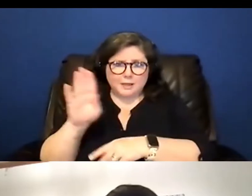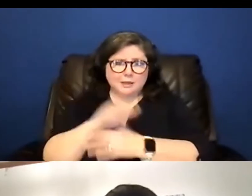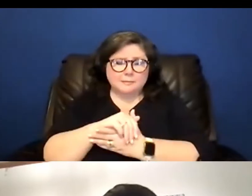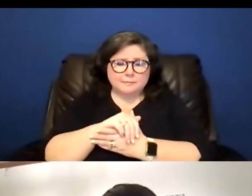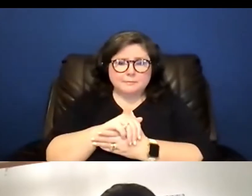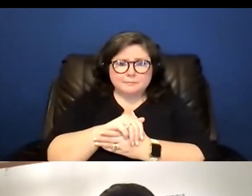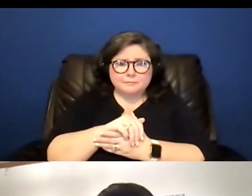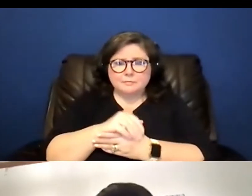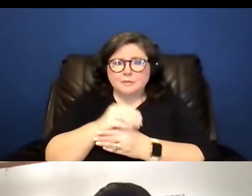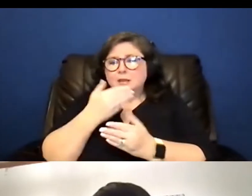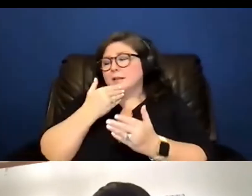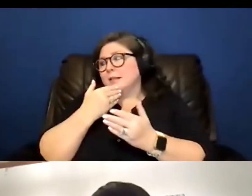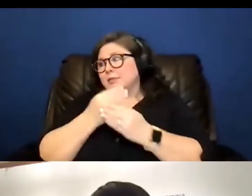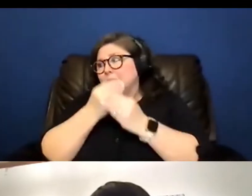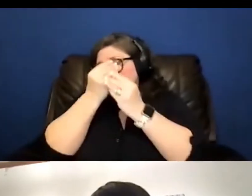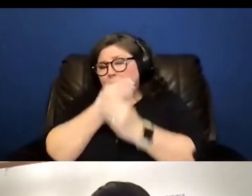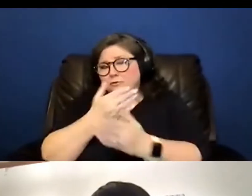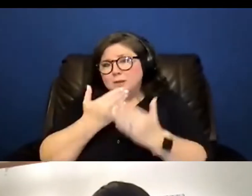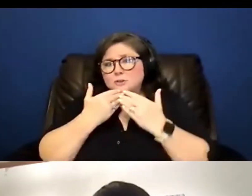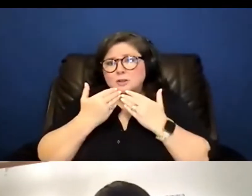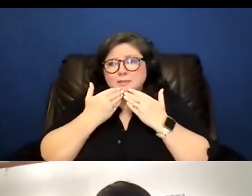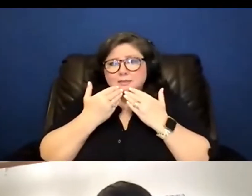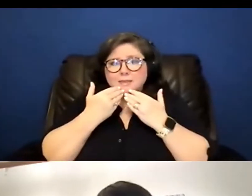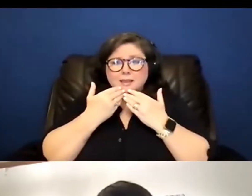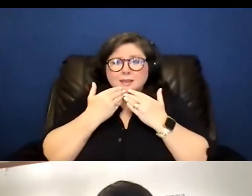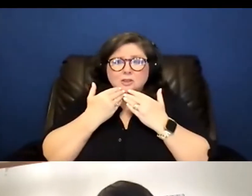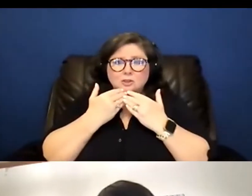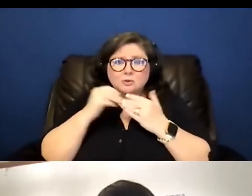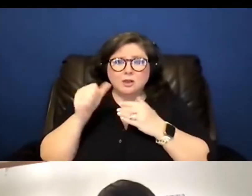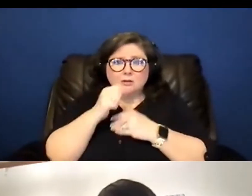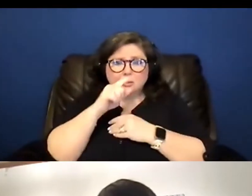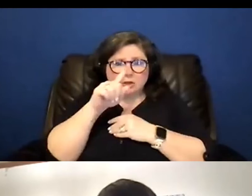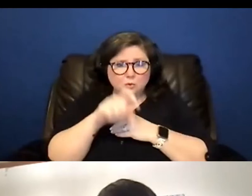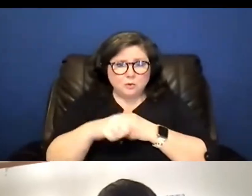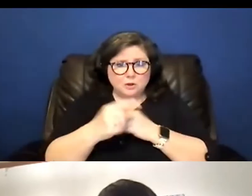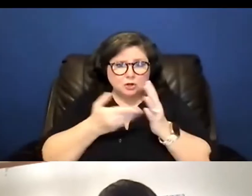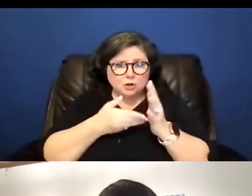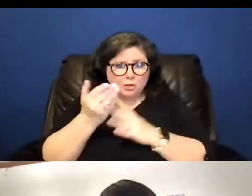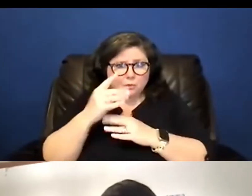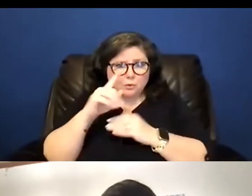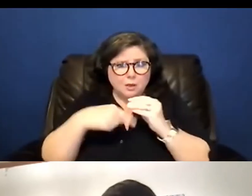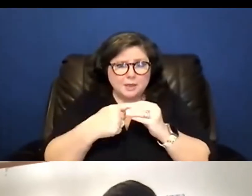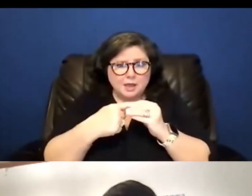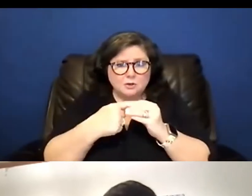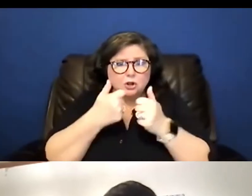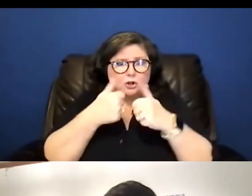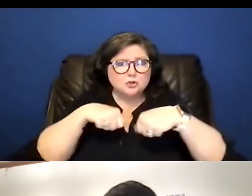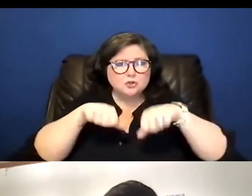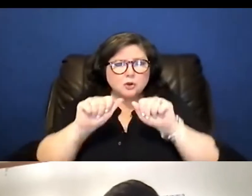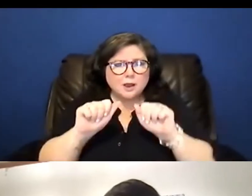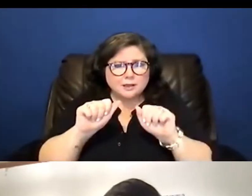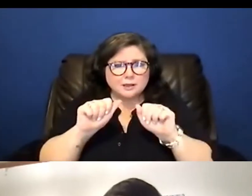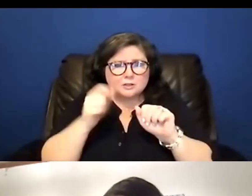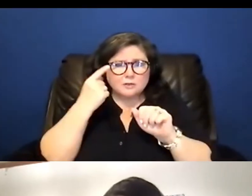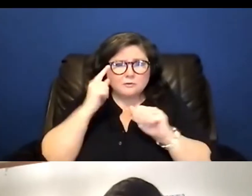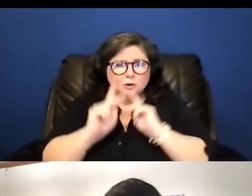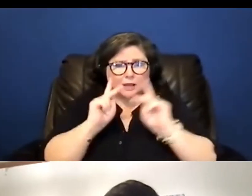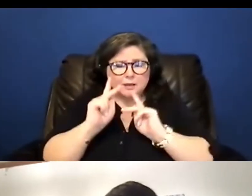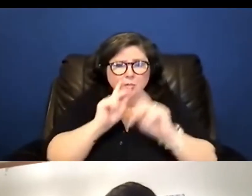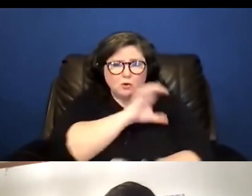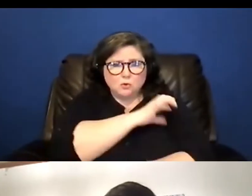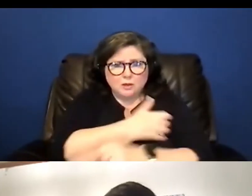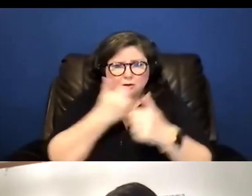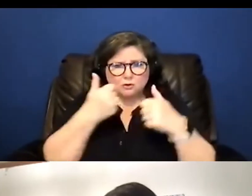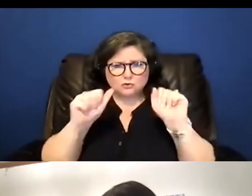That's good information. And another question had come through about trials for people. Are clinical